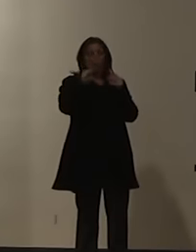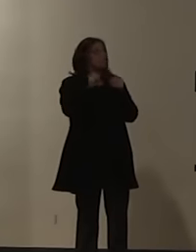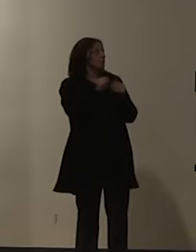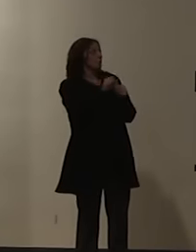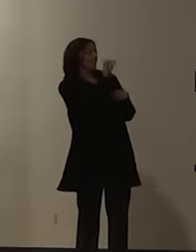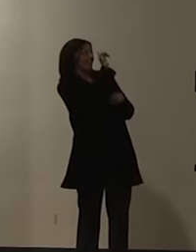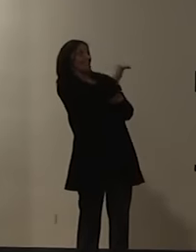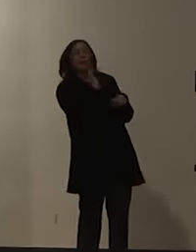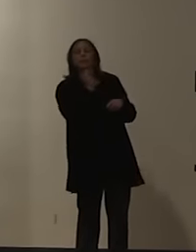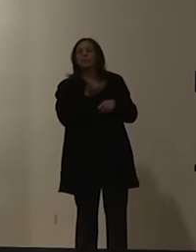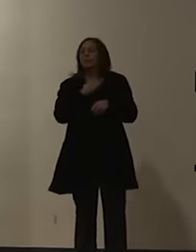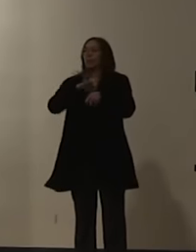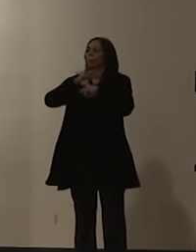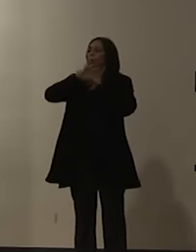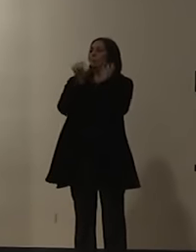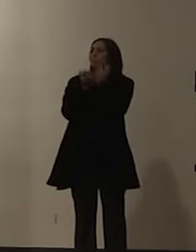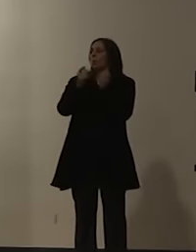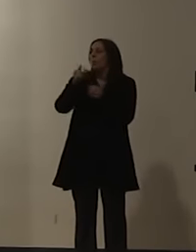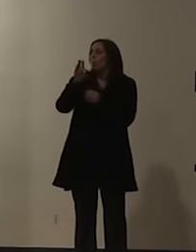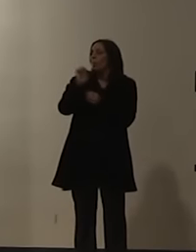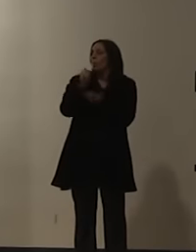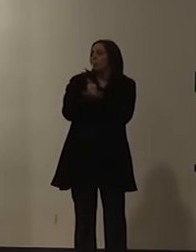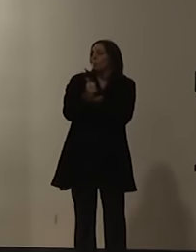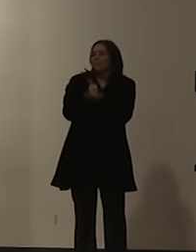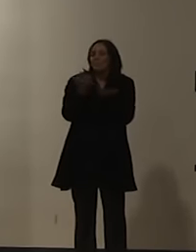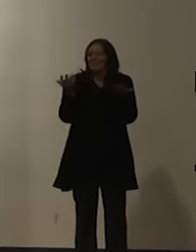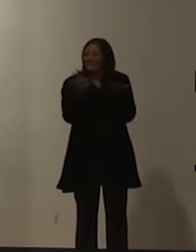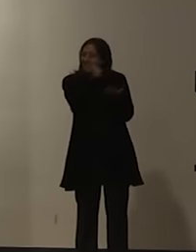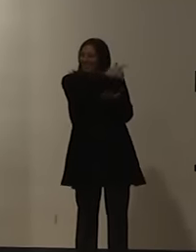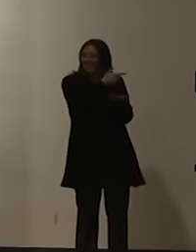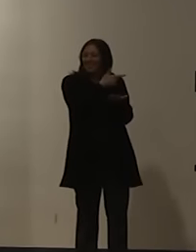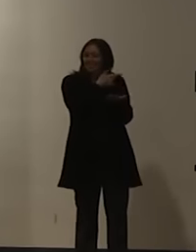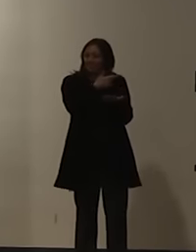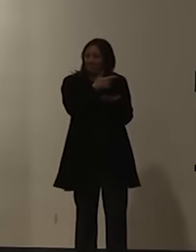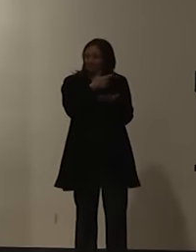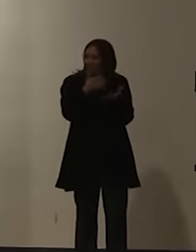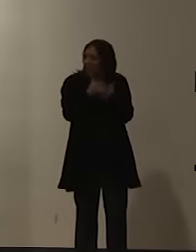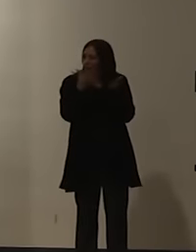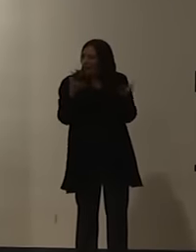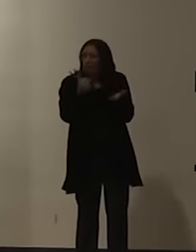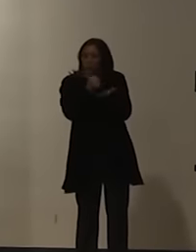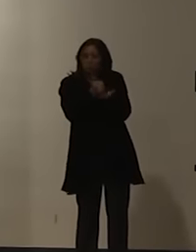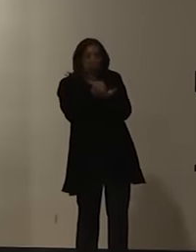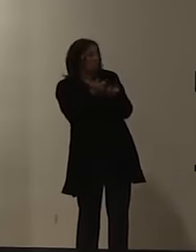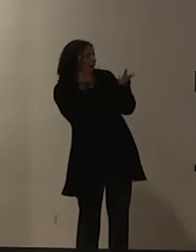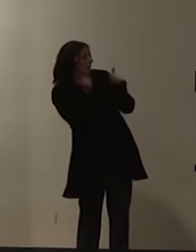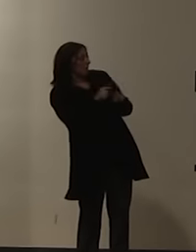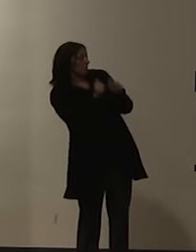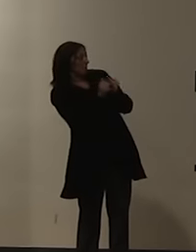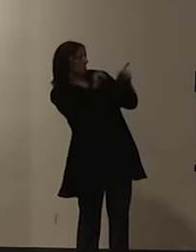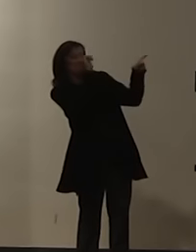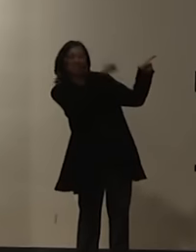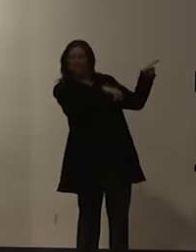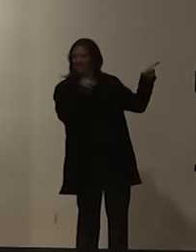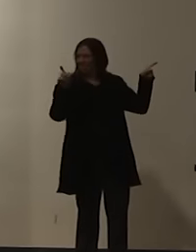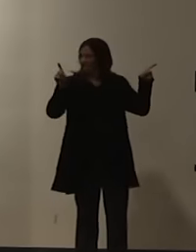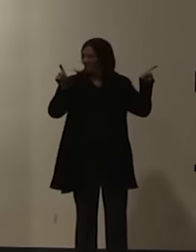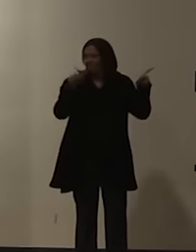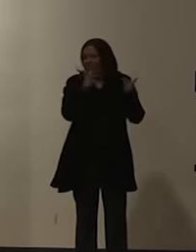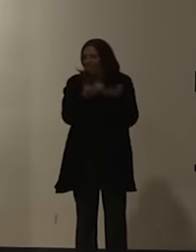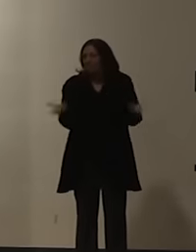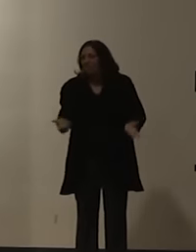Now, you tell me how much treatment could be going on in an ETU that looks like that. And the answer is not a